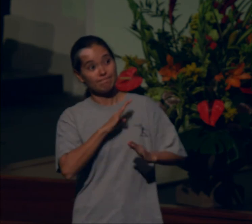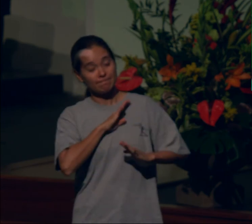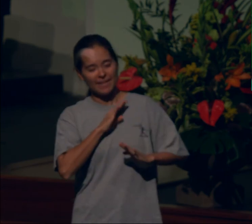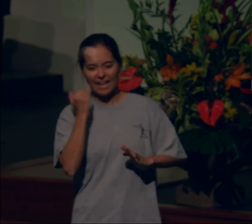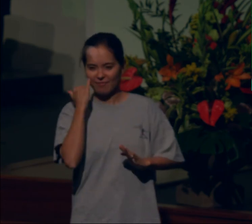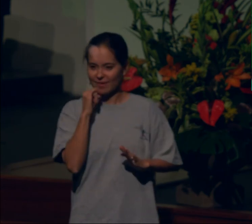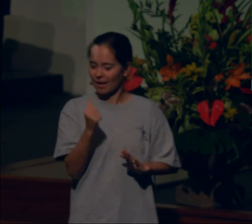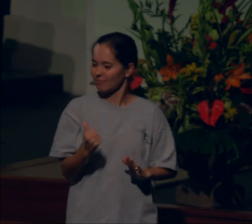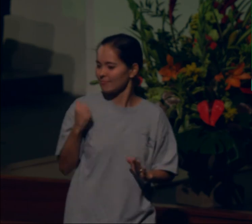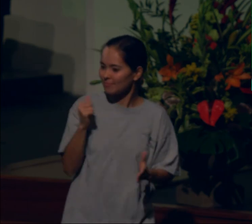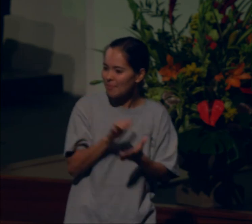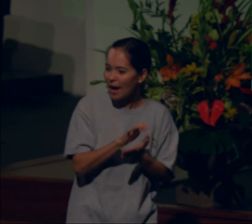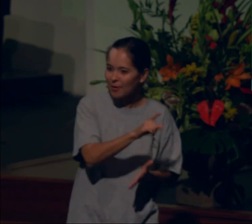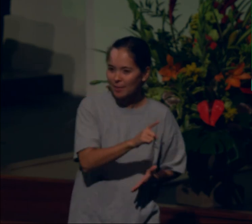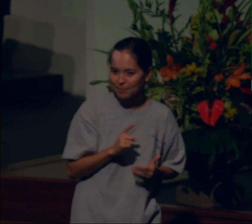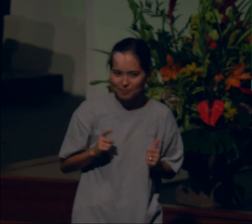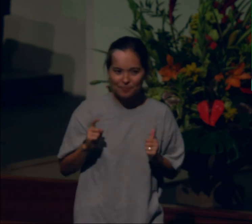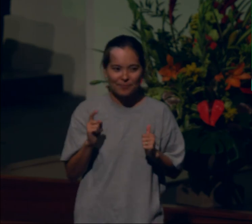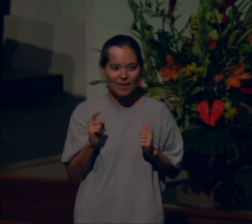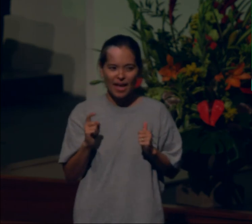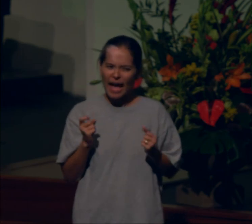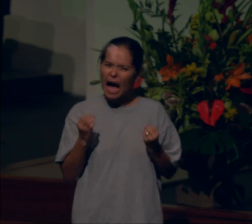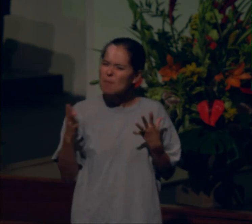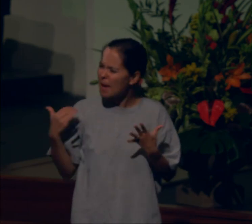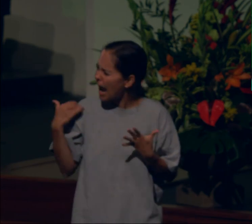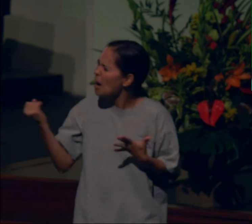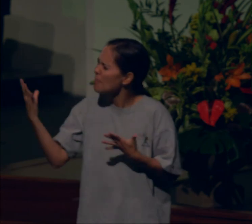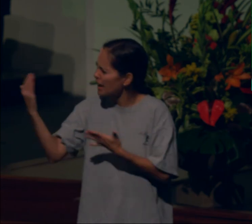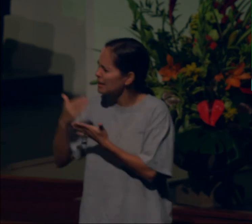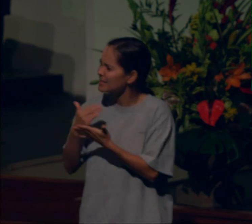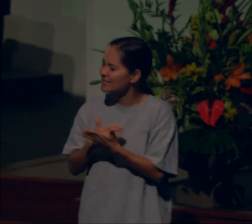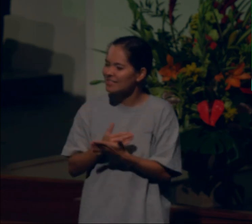marry him. How many did you have on that list?